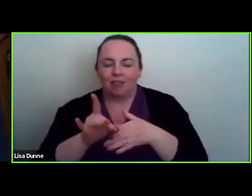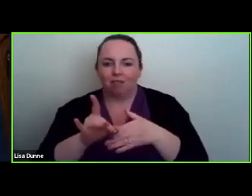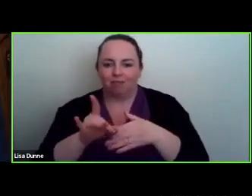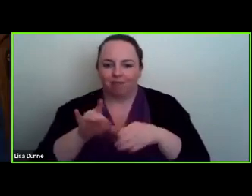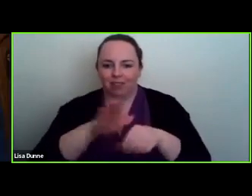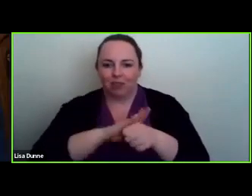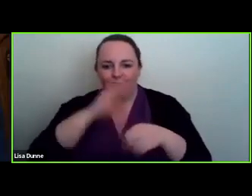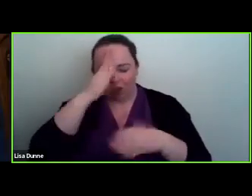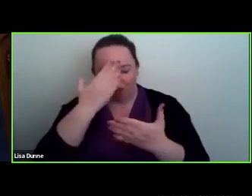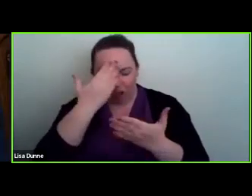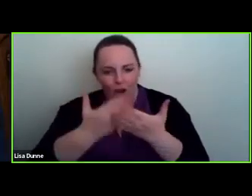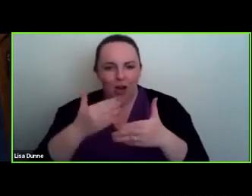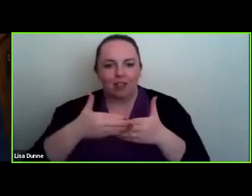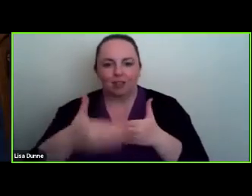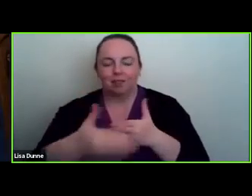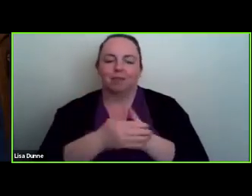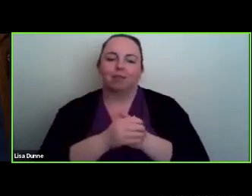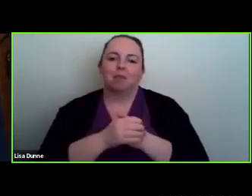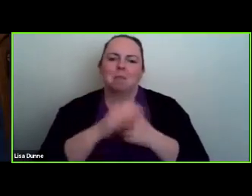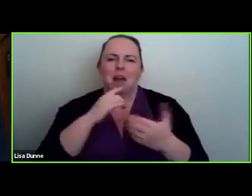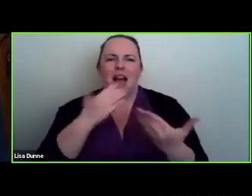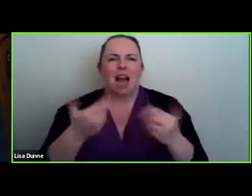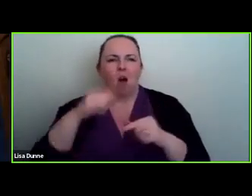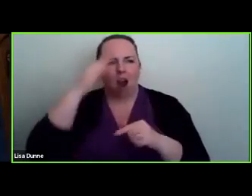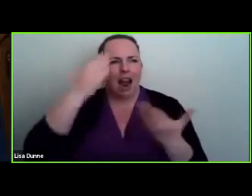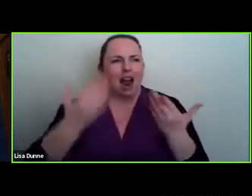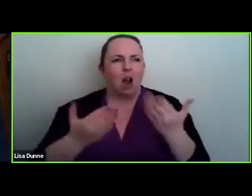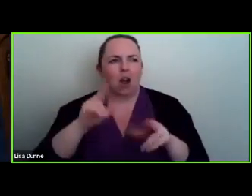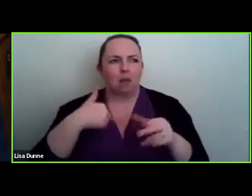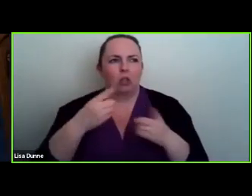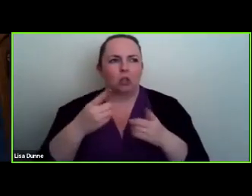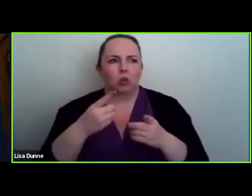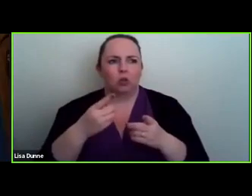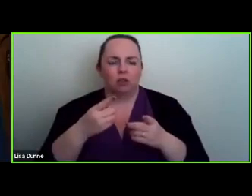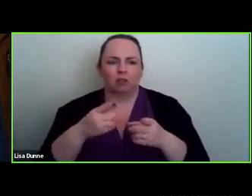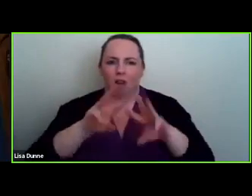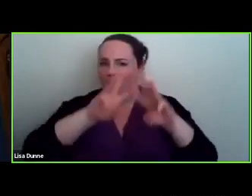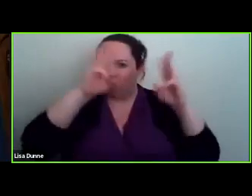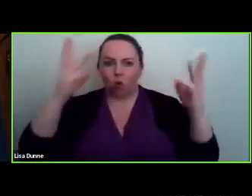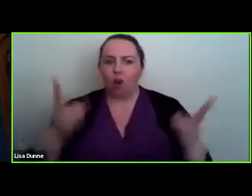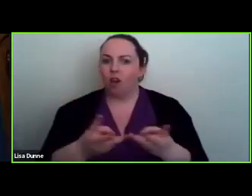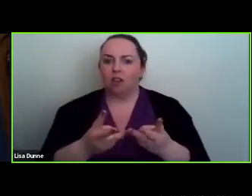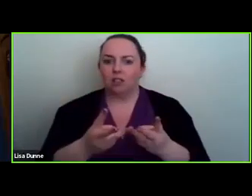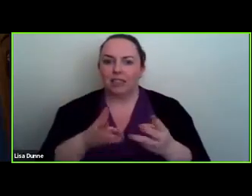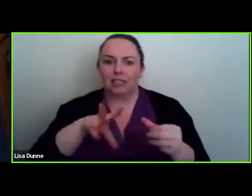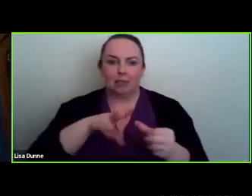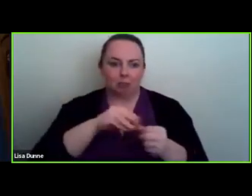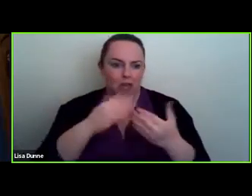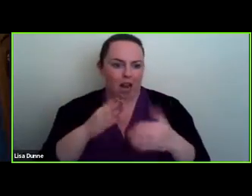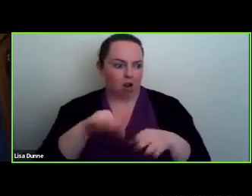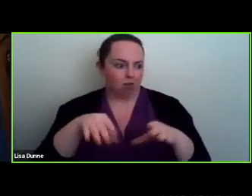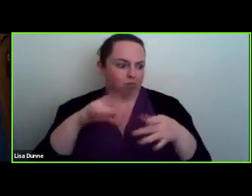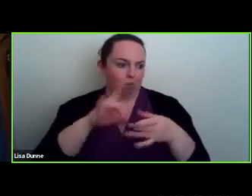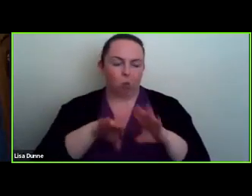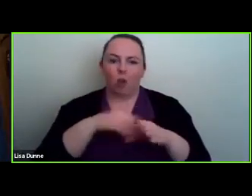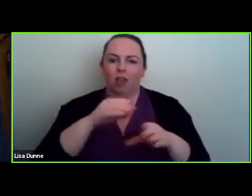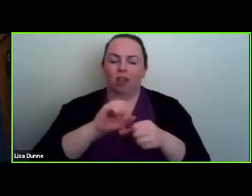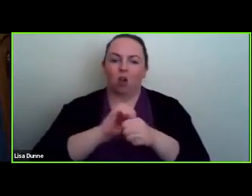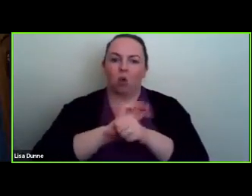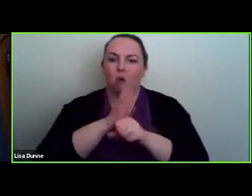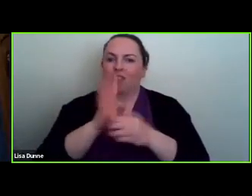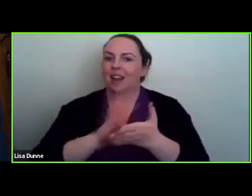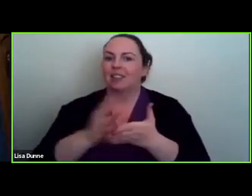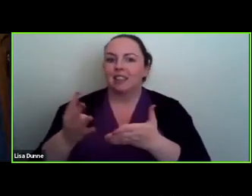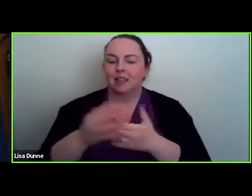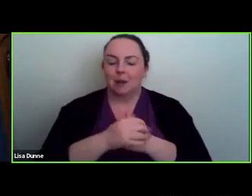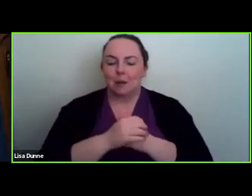how can we do that? How can we do that in Ireland? How can we do that globally, particularly in an era of COVID-19? I think it's also worth